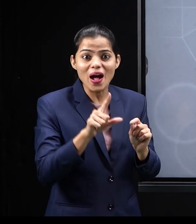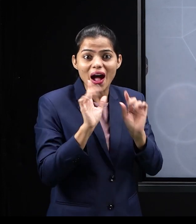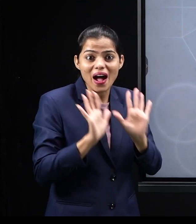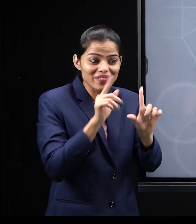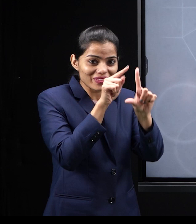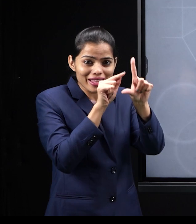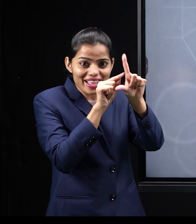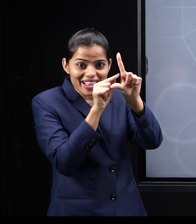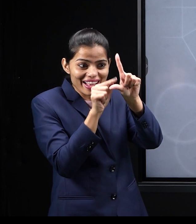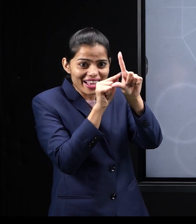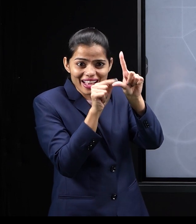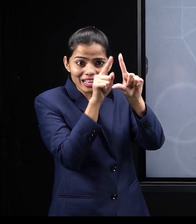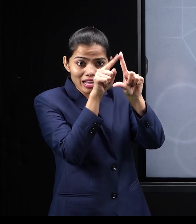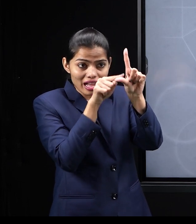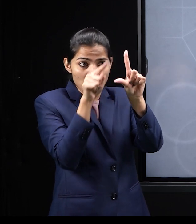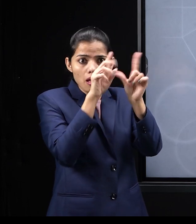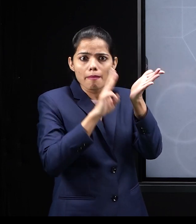All angles have different measures.